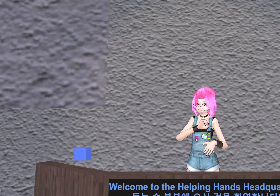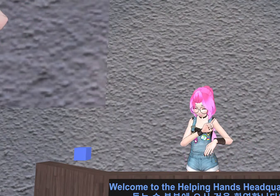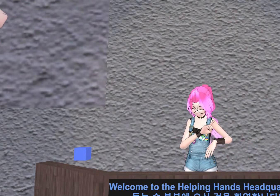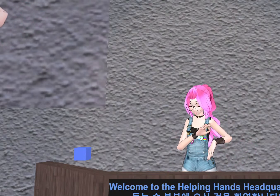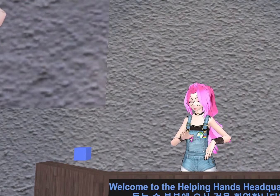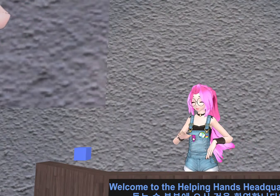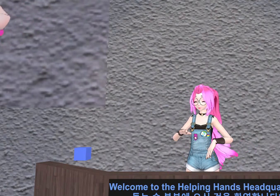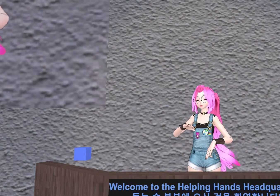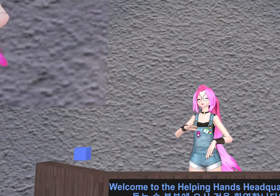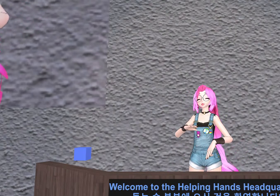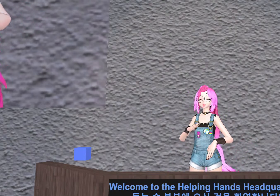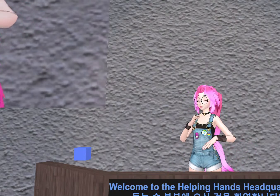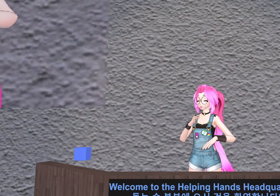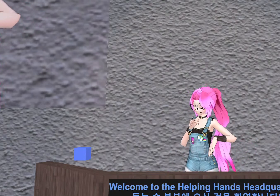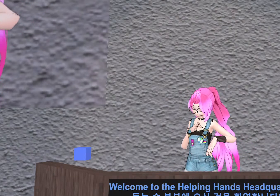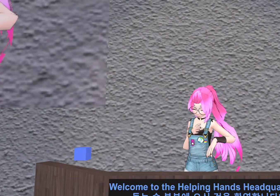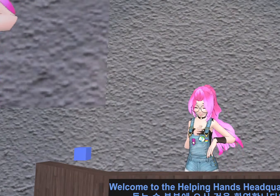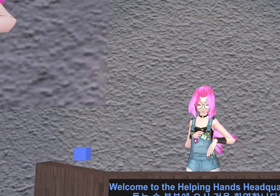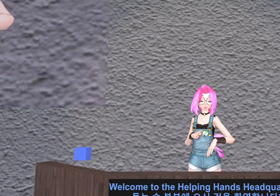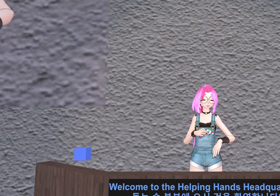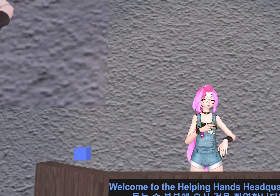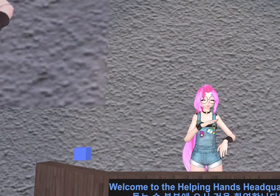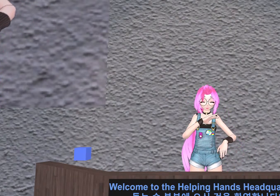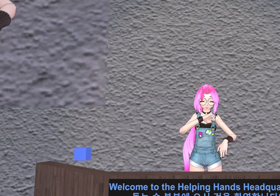I'm laughing at myself. Okay.